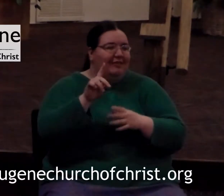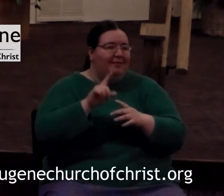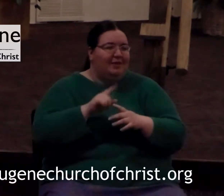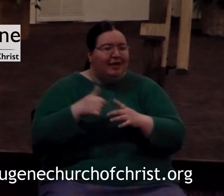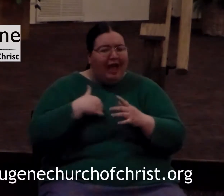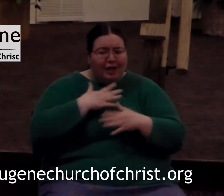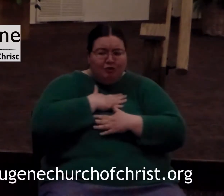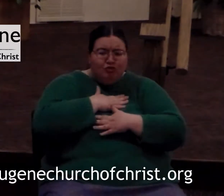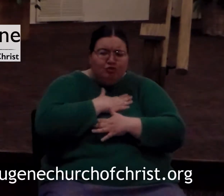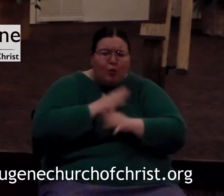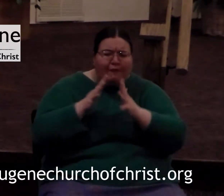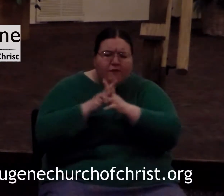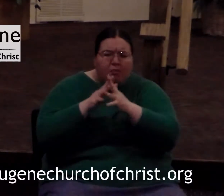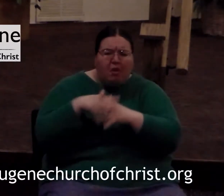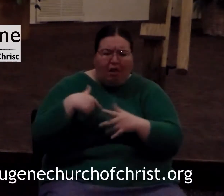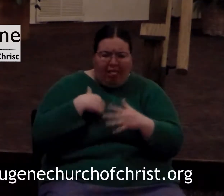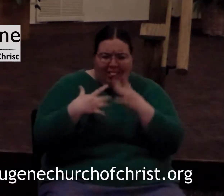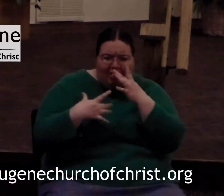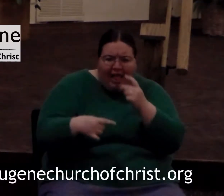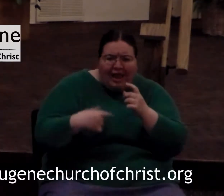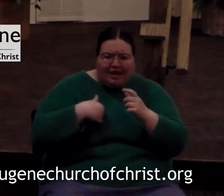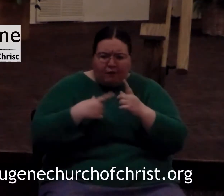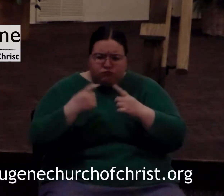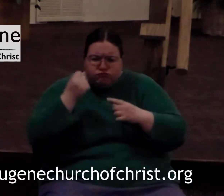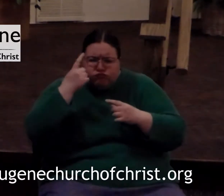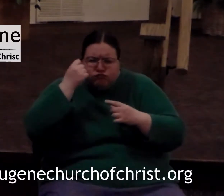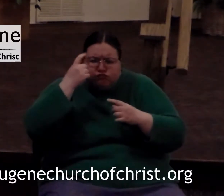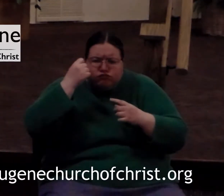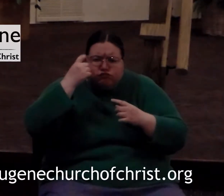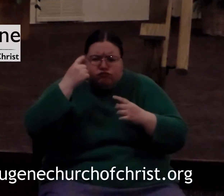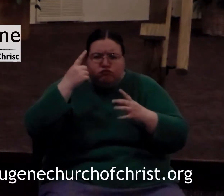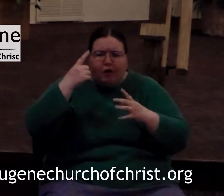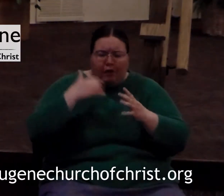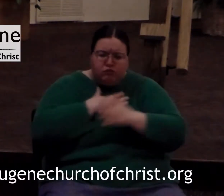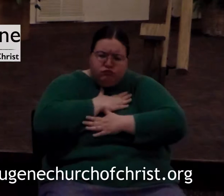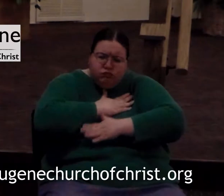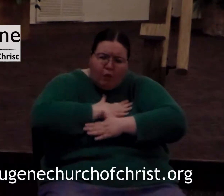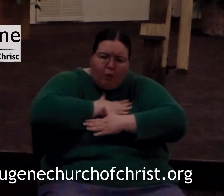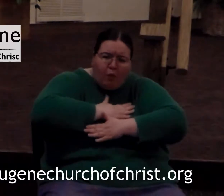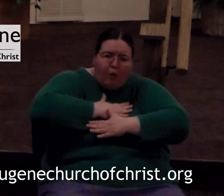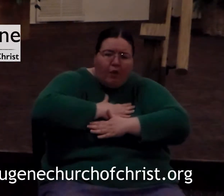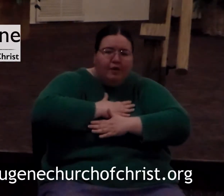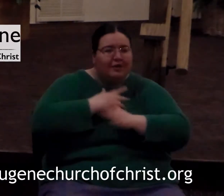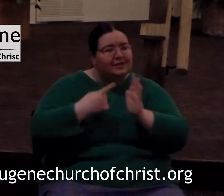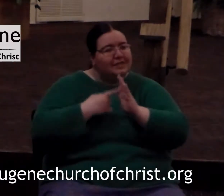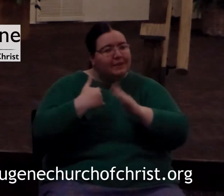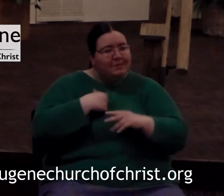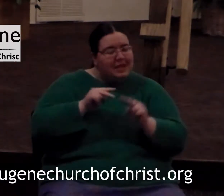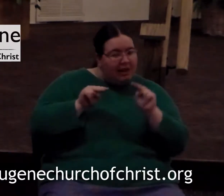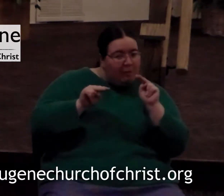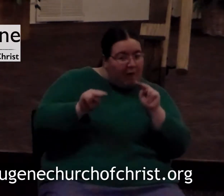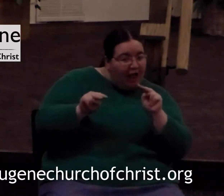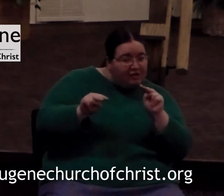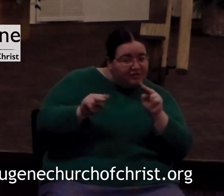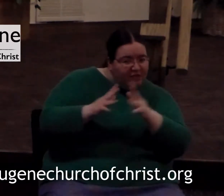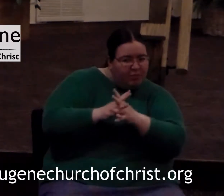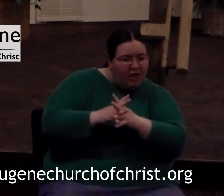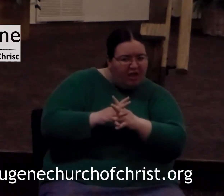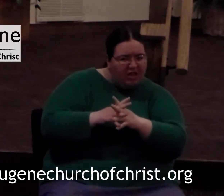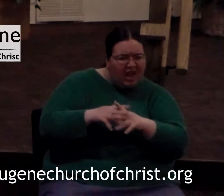I understood it more and more, I really enjoy football. And sometimes I will find myself watching football, yelling at my screen because they're not doing what they